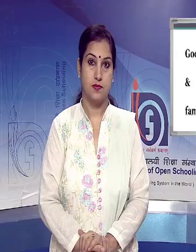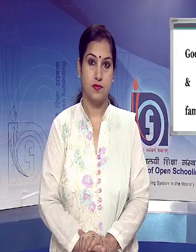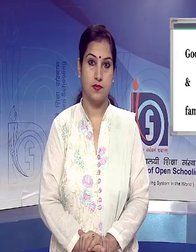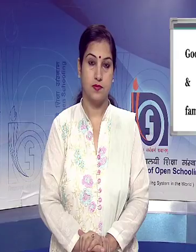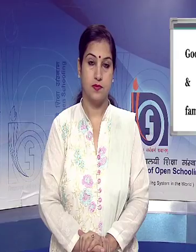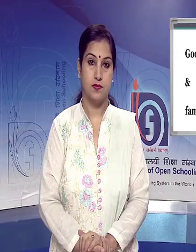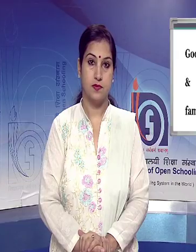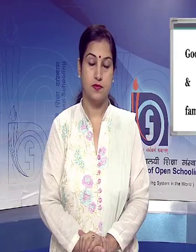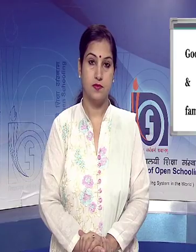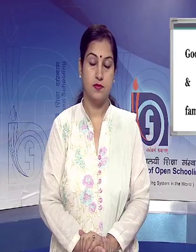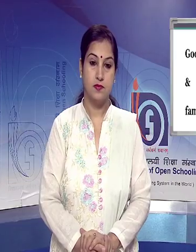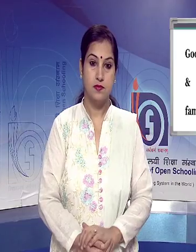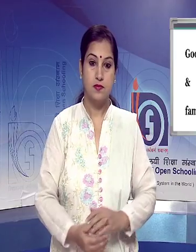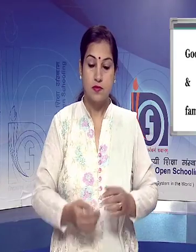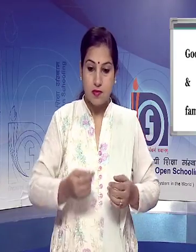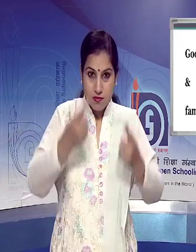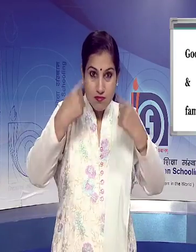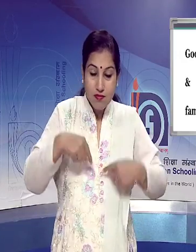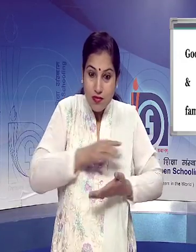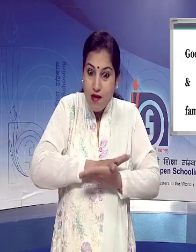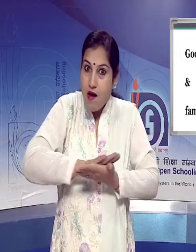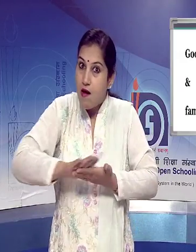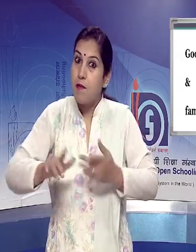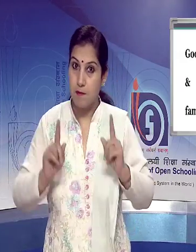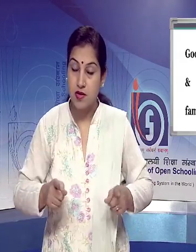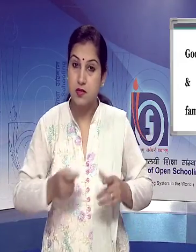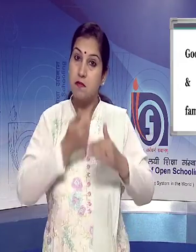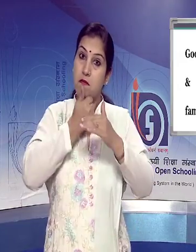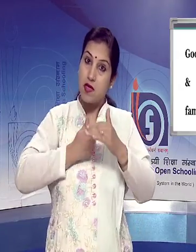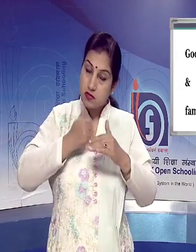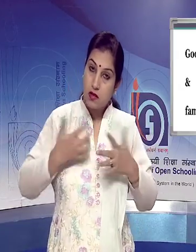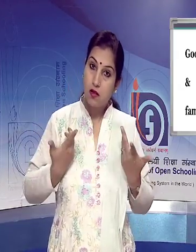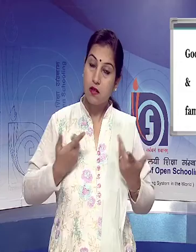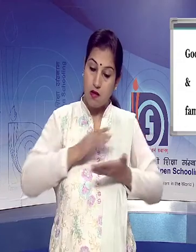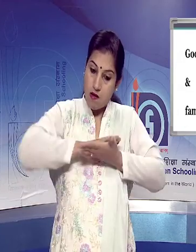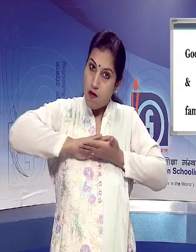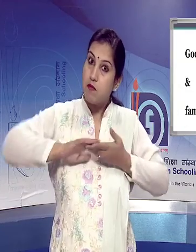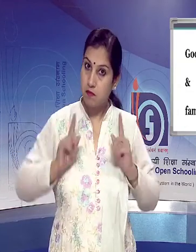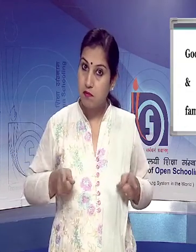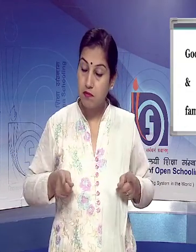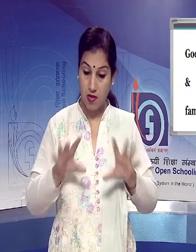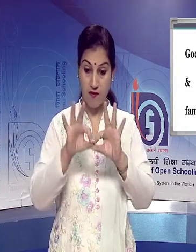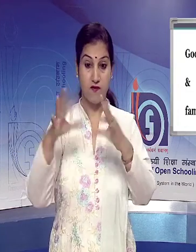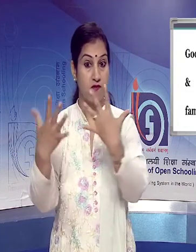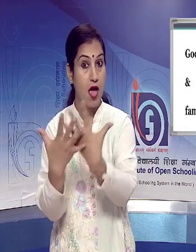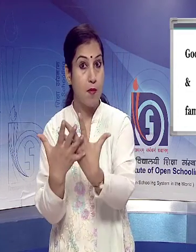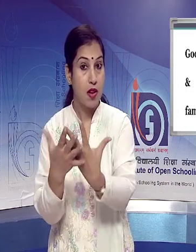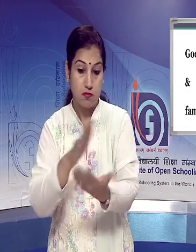Good hygiene. It should be personal hygiene, family, and